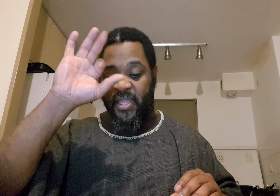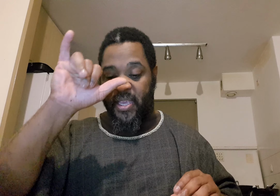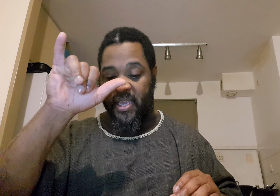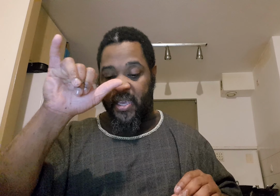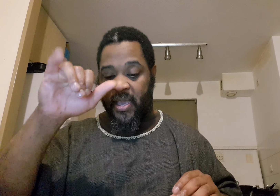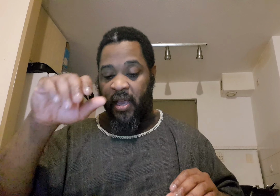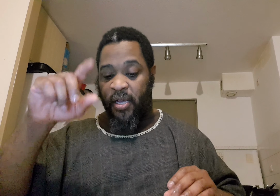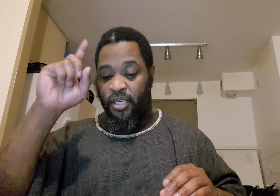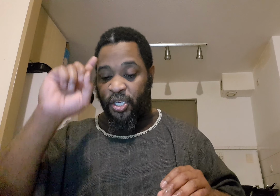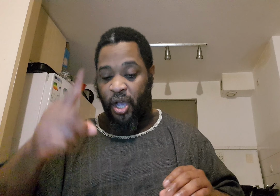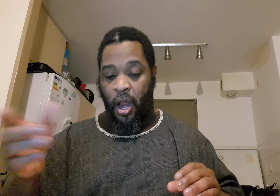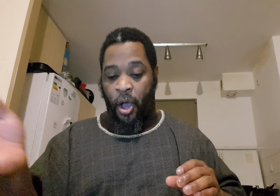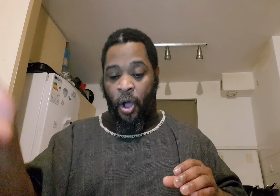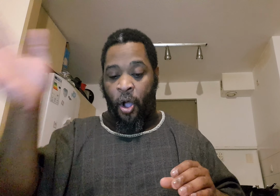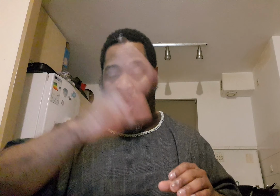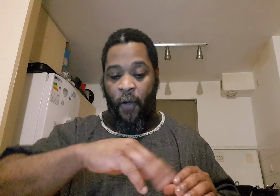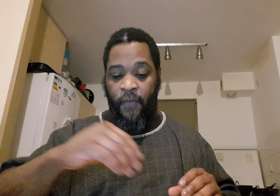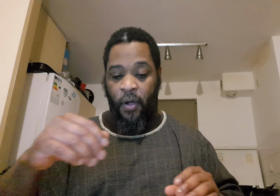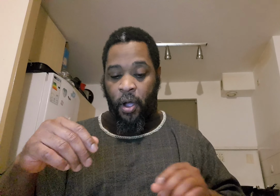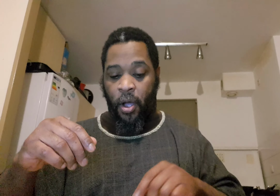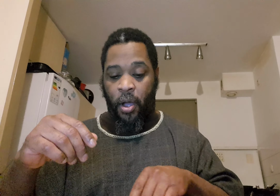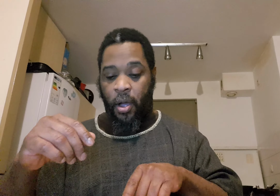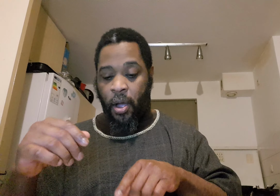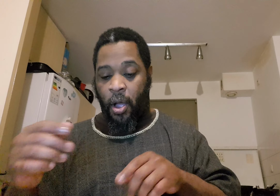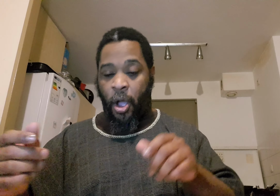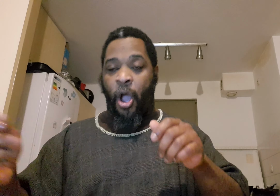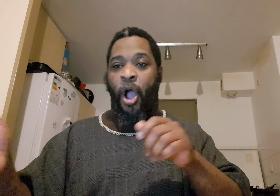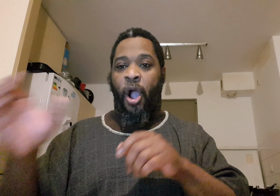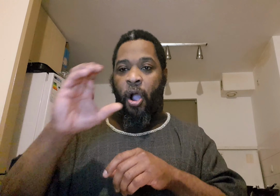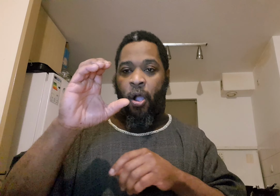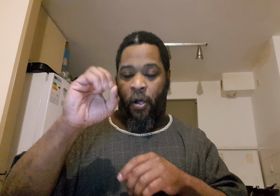charity shall cover